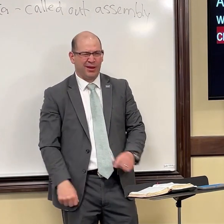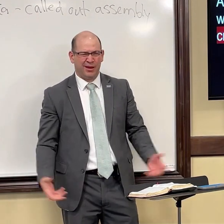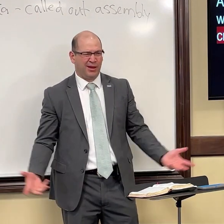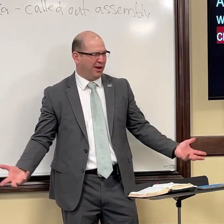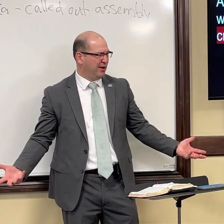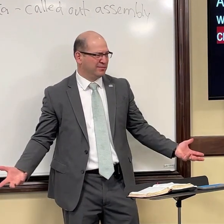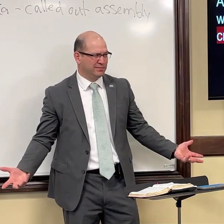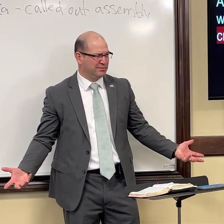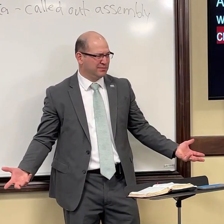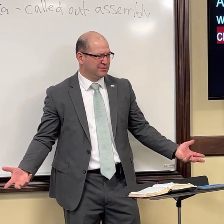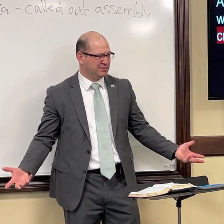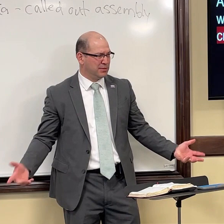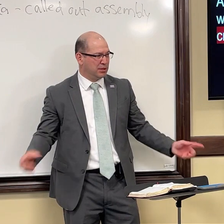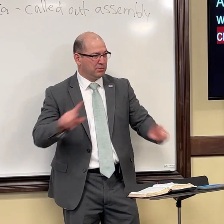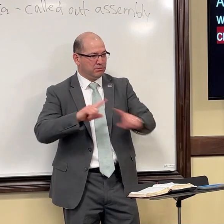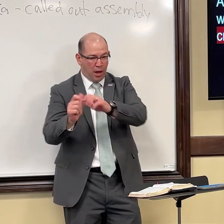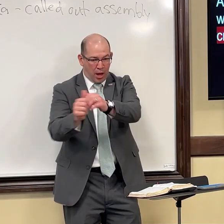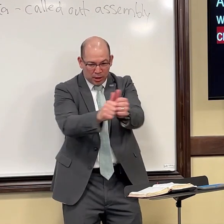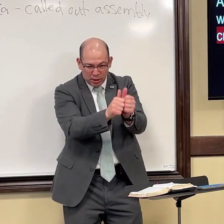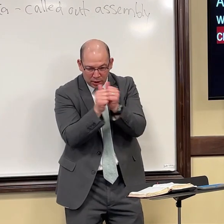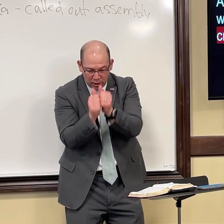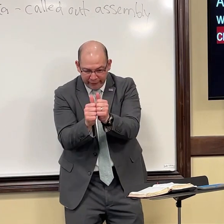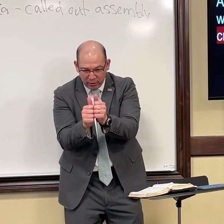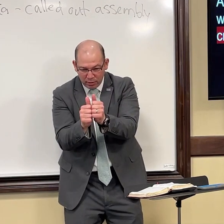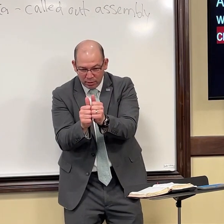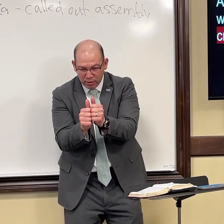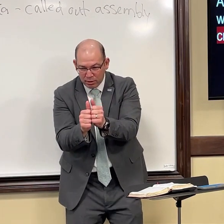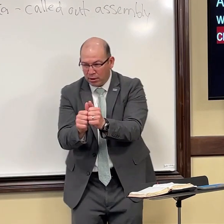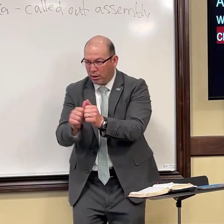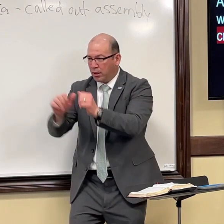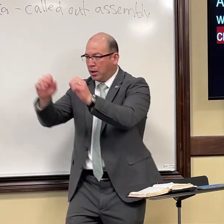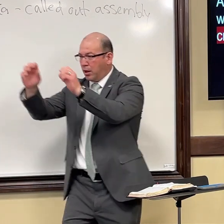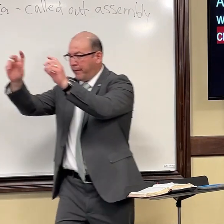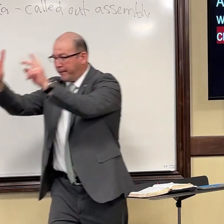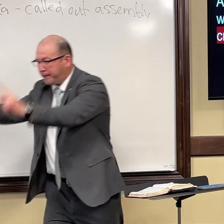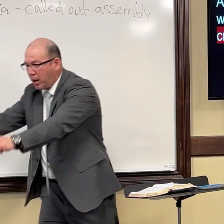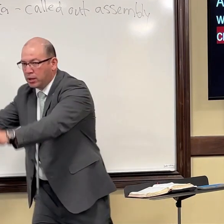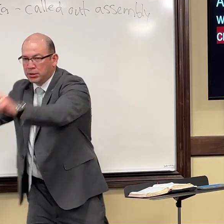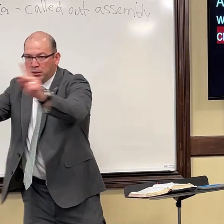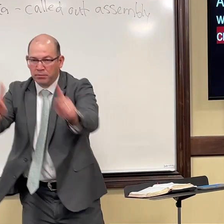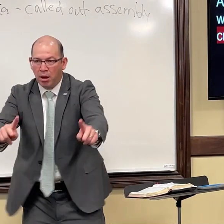know, I can't all alone. But working together,